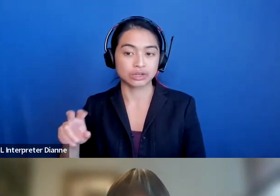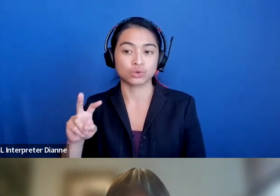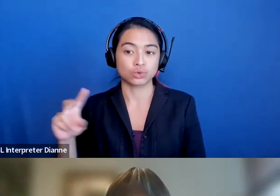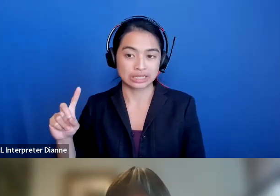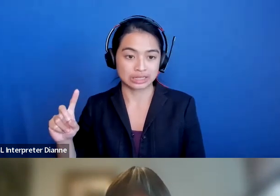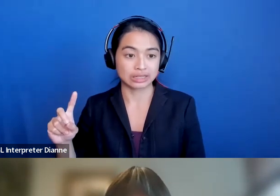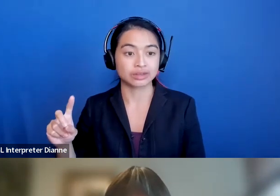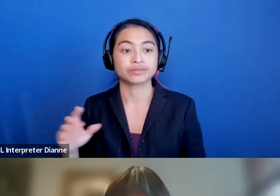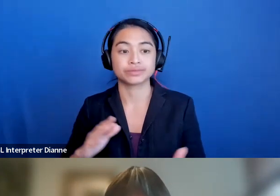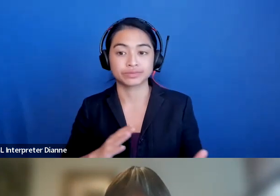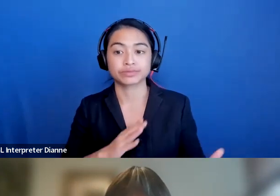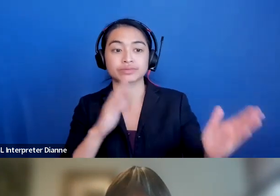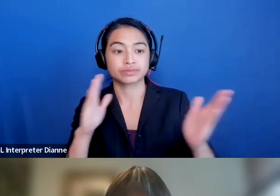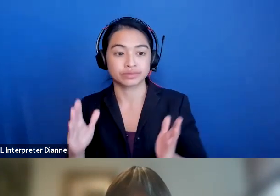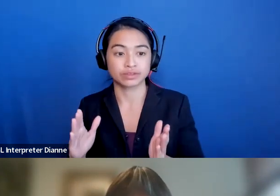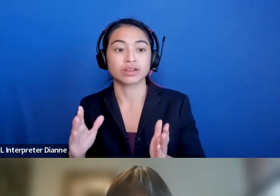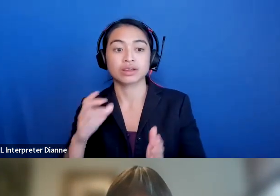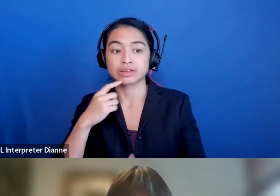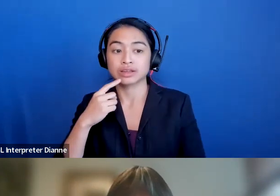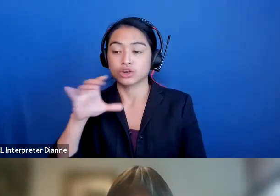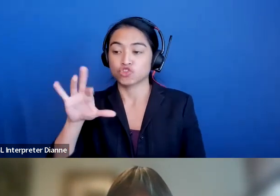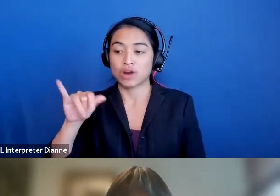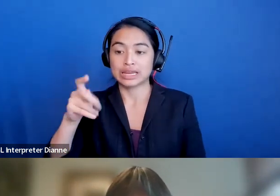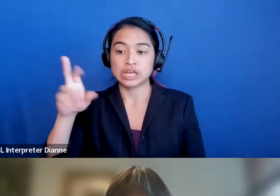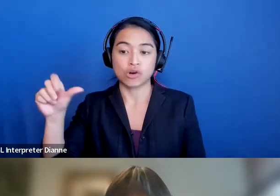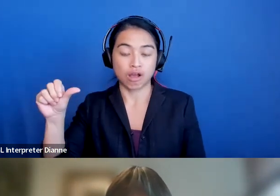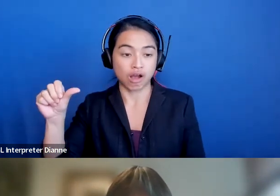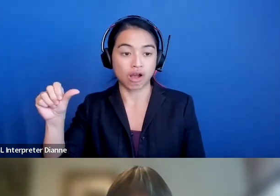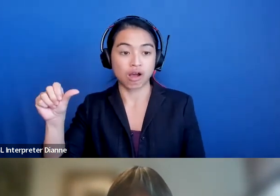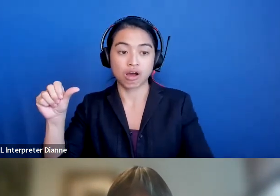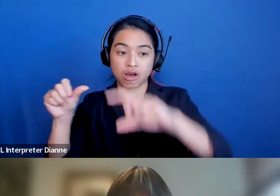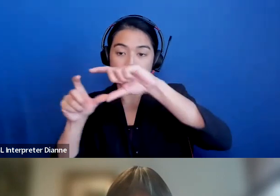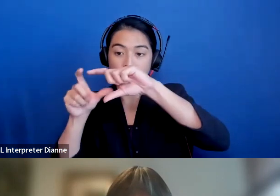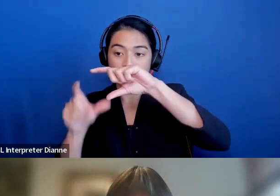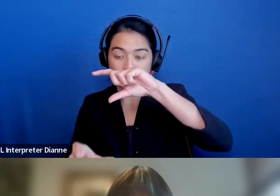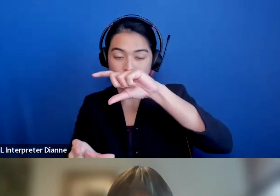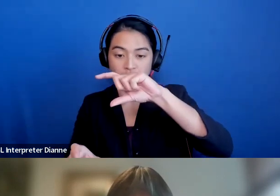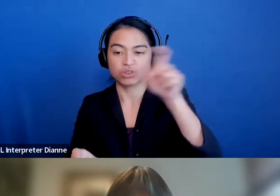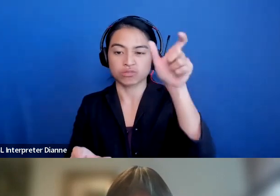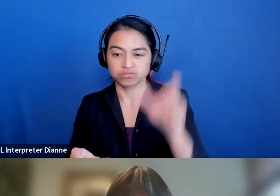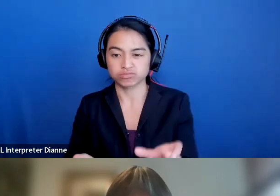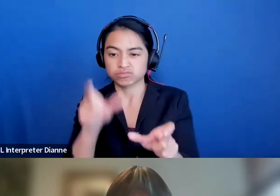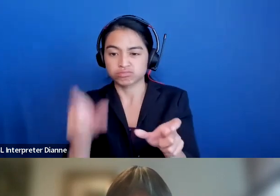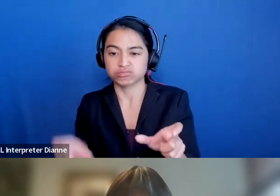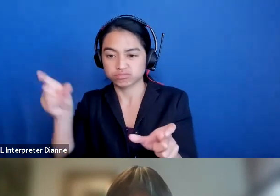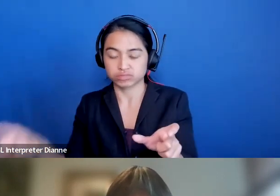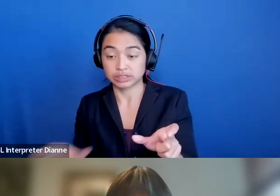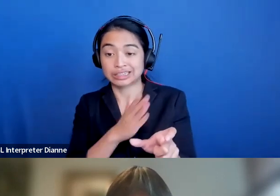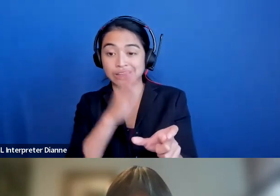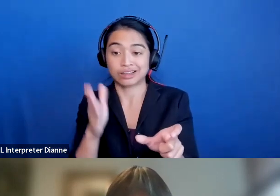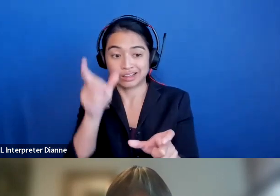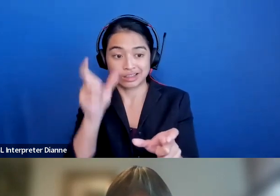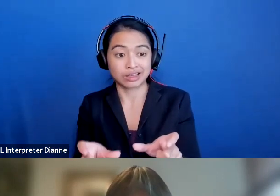top, we have criteria going kind of from left to right. Number 1, which would be